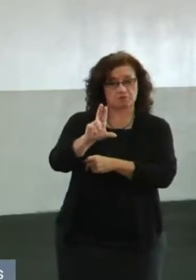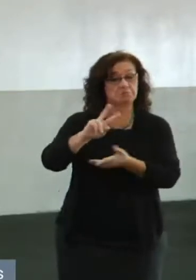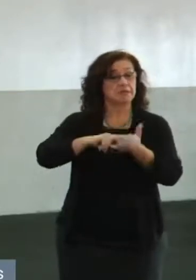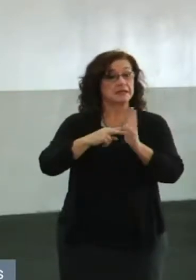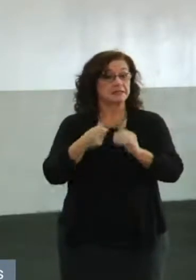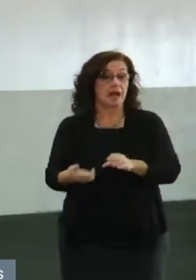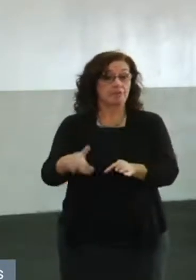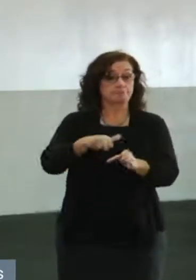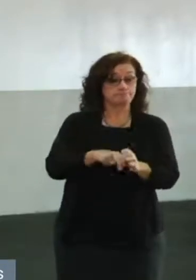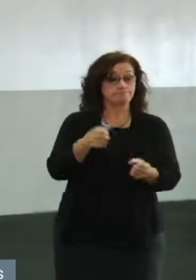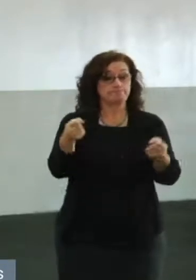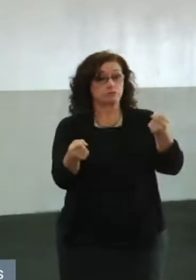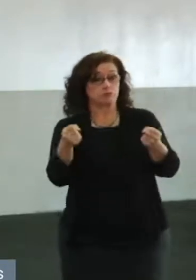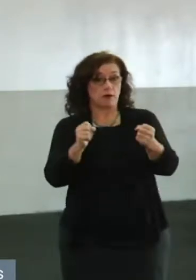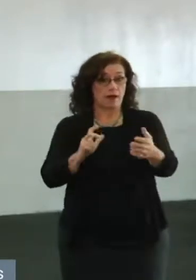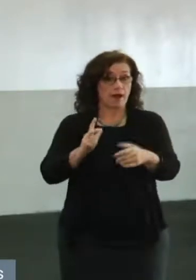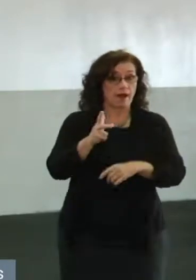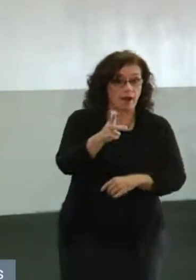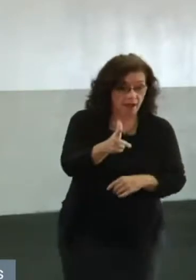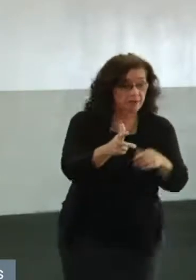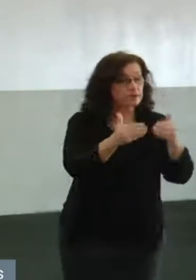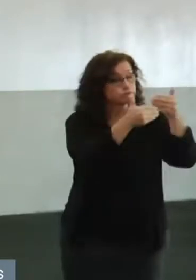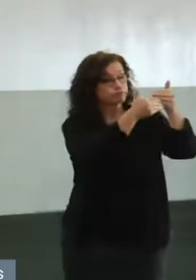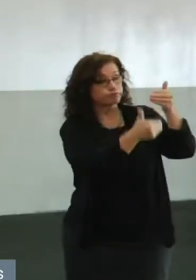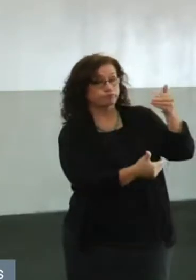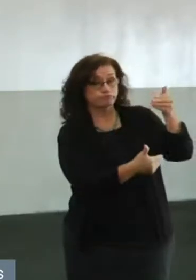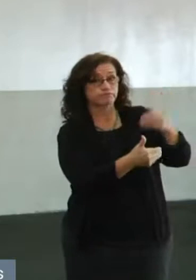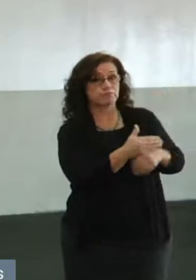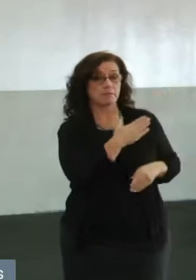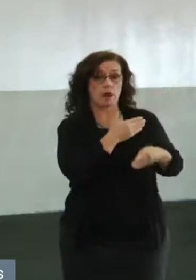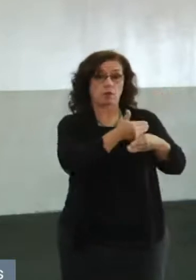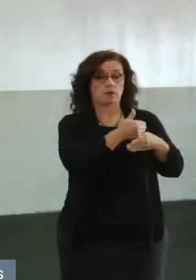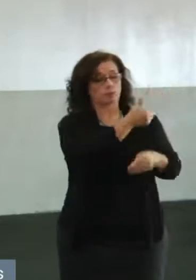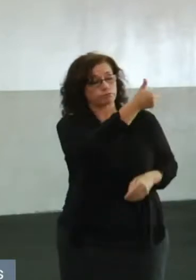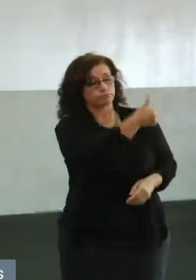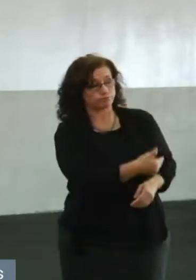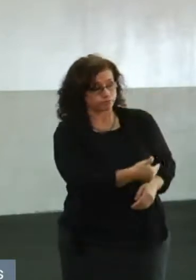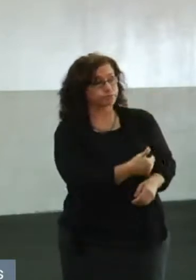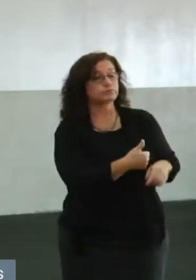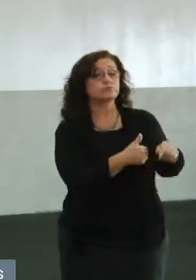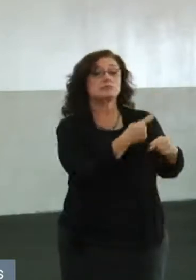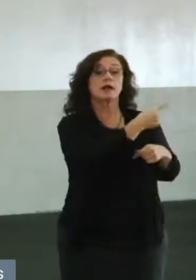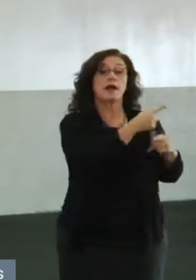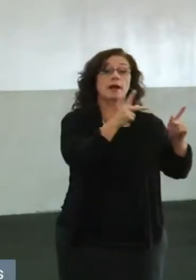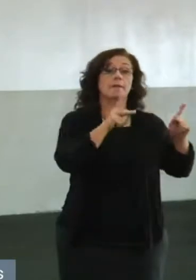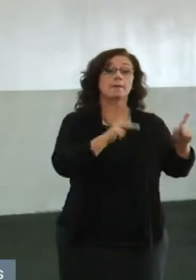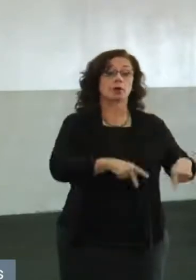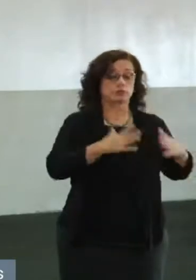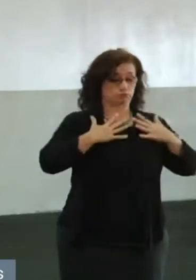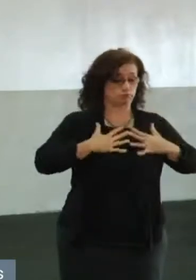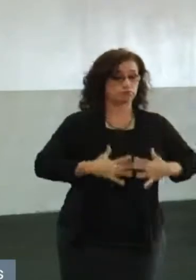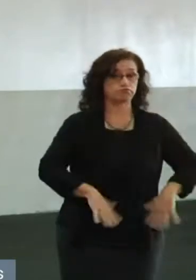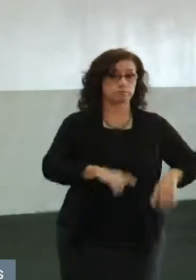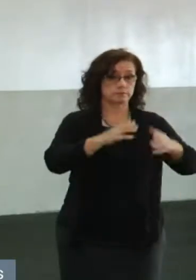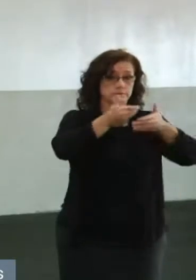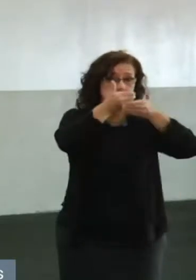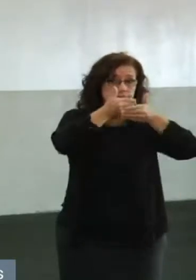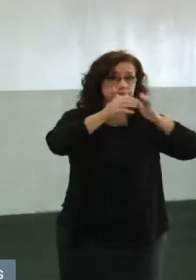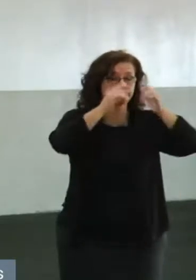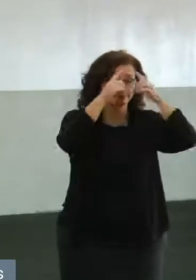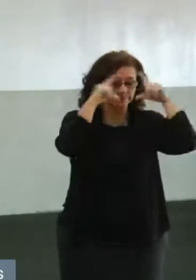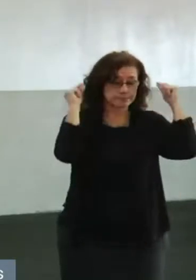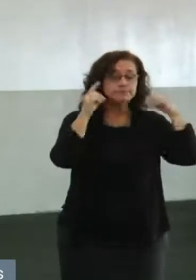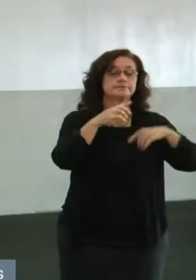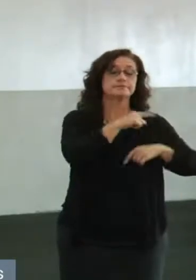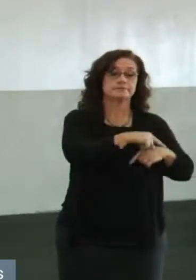The person in a mask, I had a mask too, gives me the Q-tip to go through on my nose,